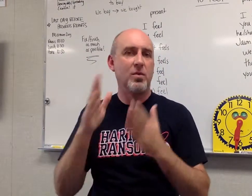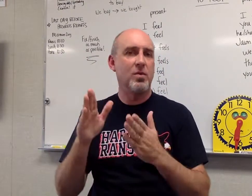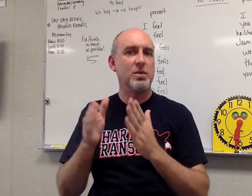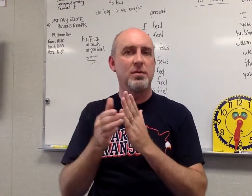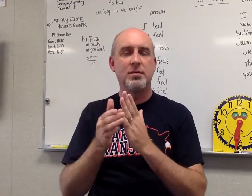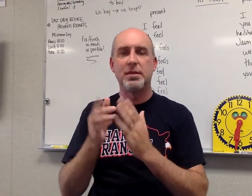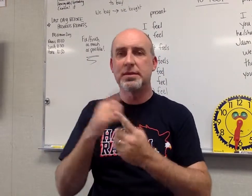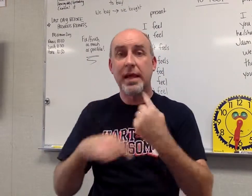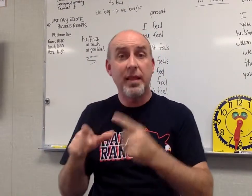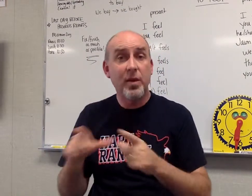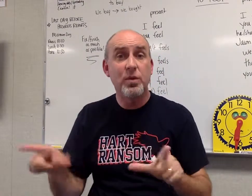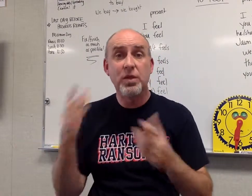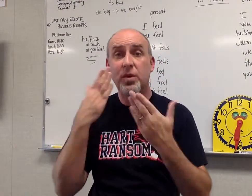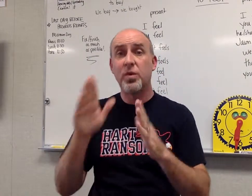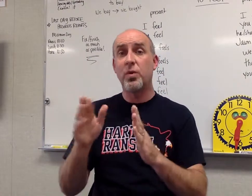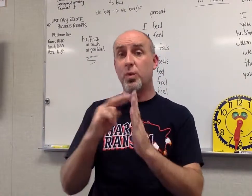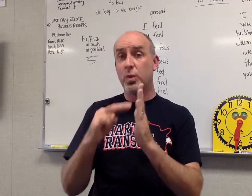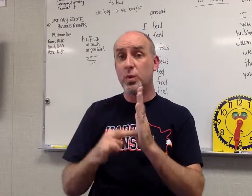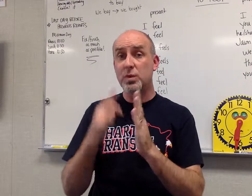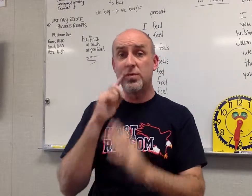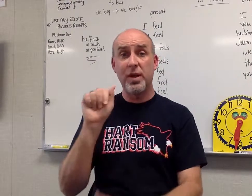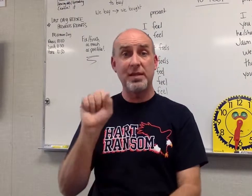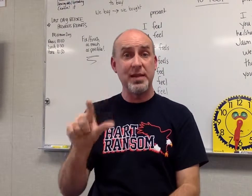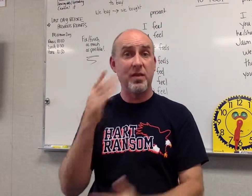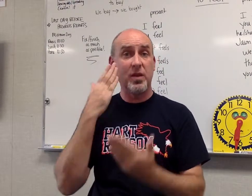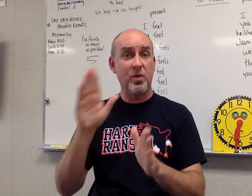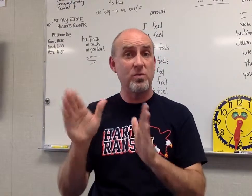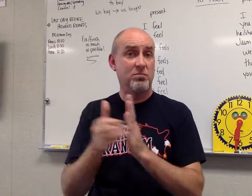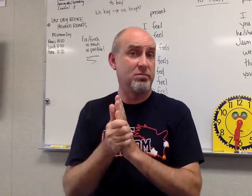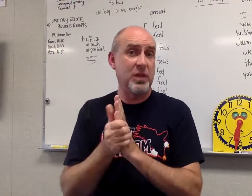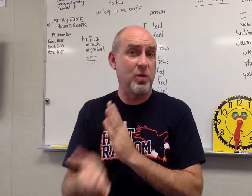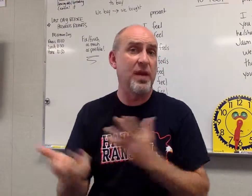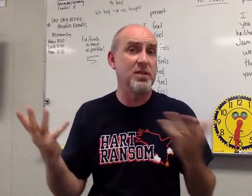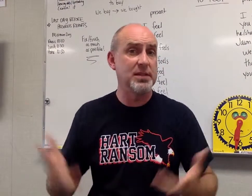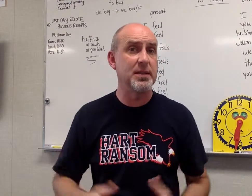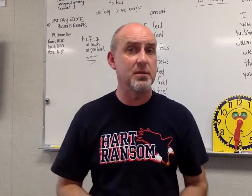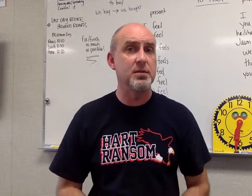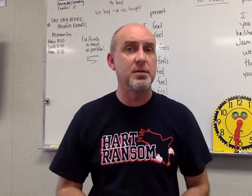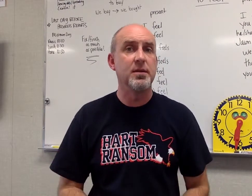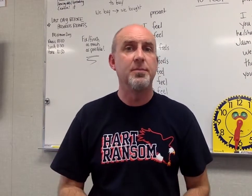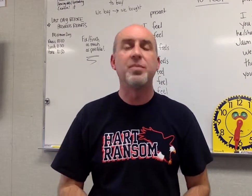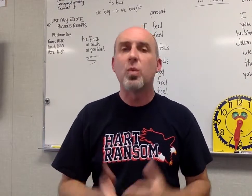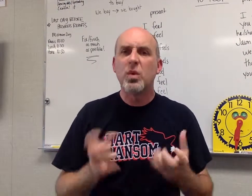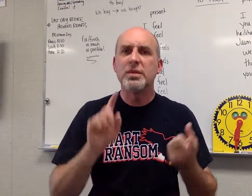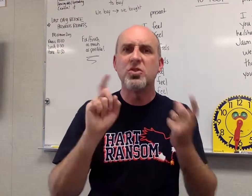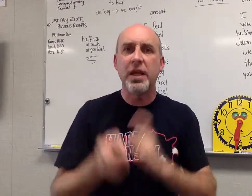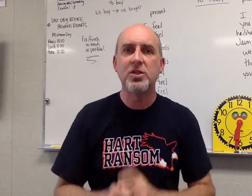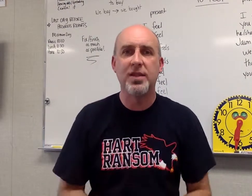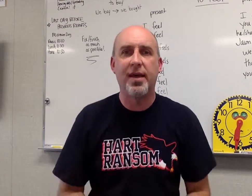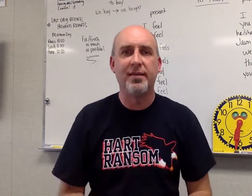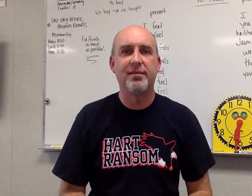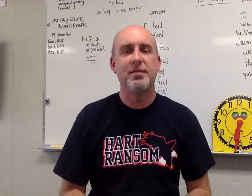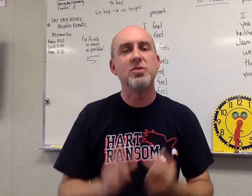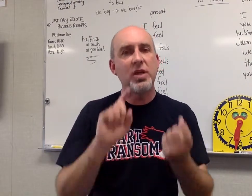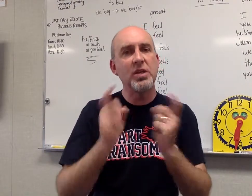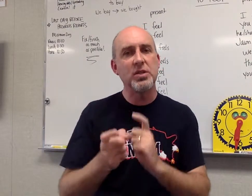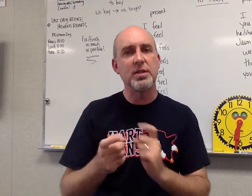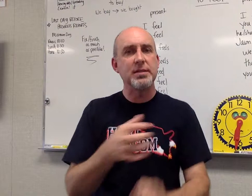know the sign language. They don't know the rules for ASL. They don't have the skills. But let's change that. Let's change it. Let's